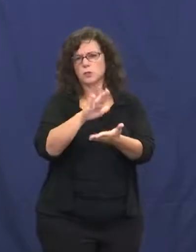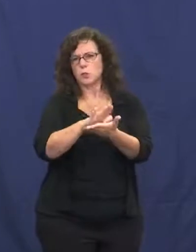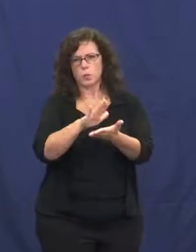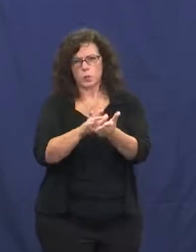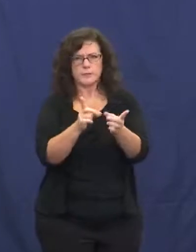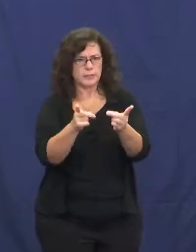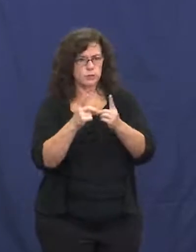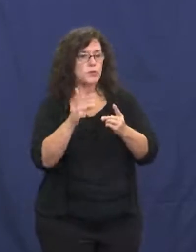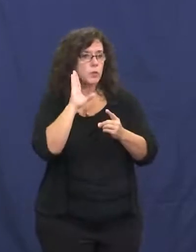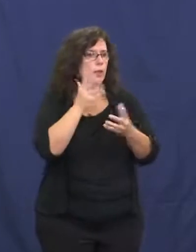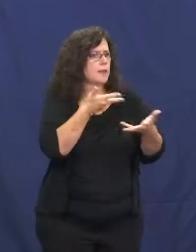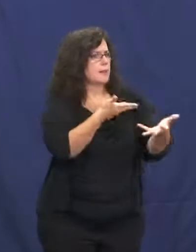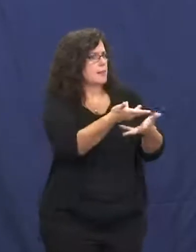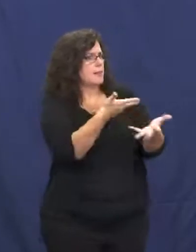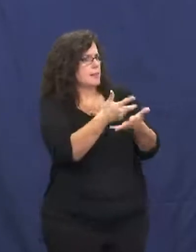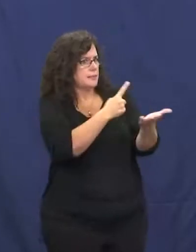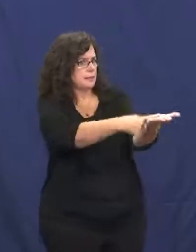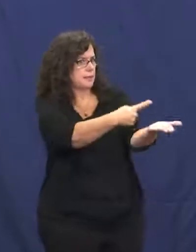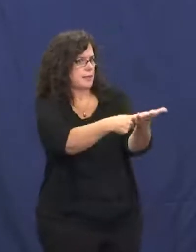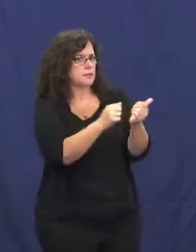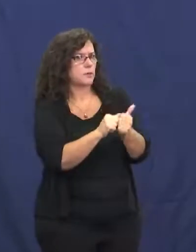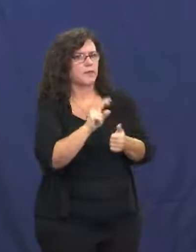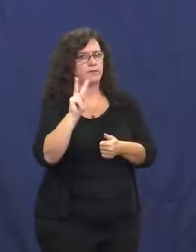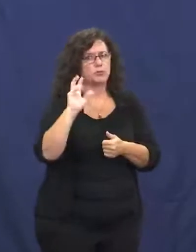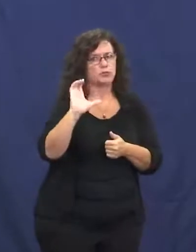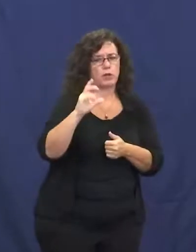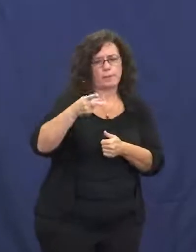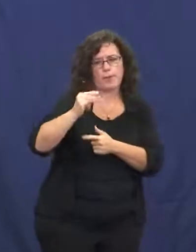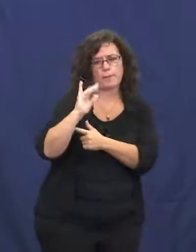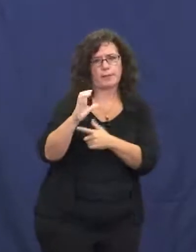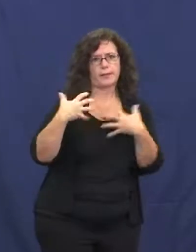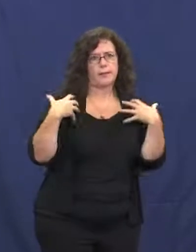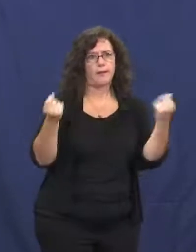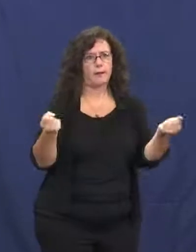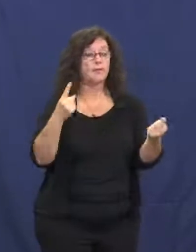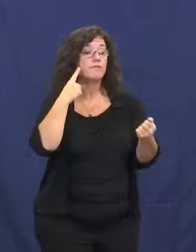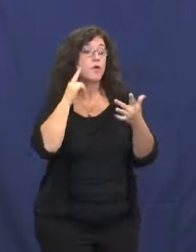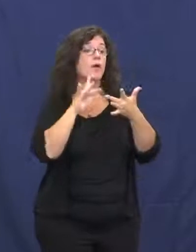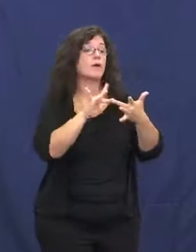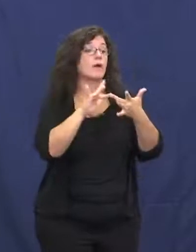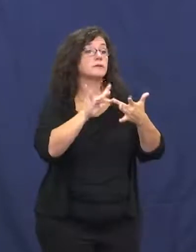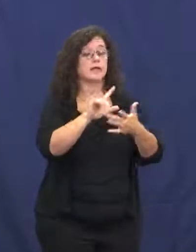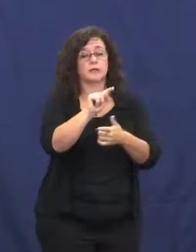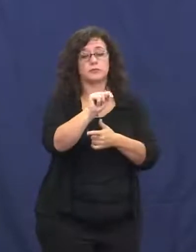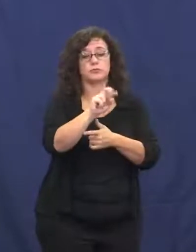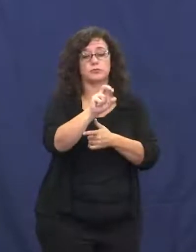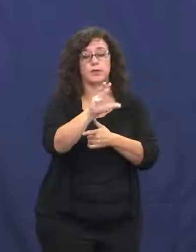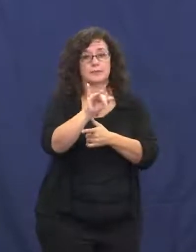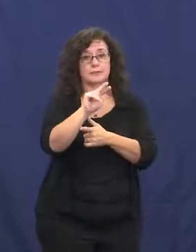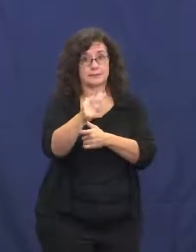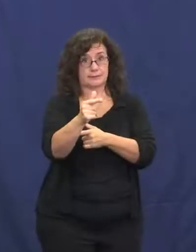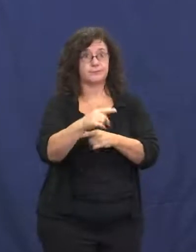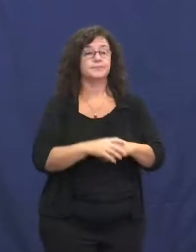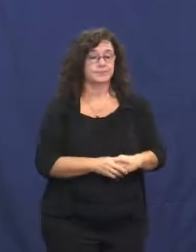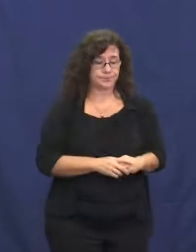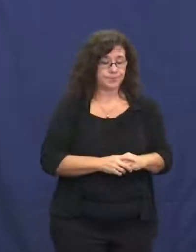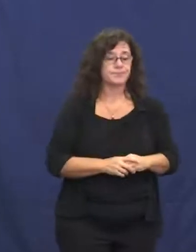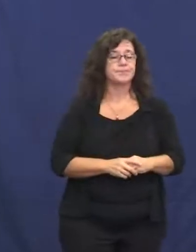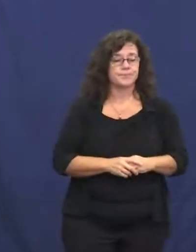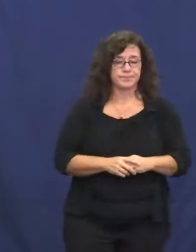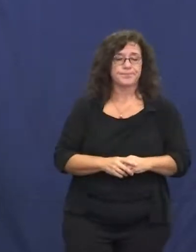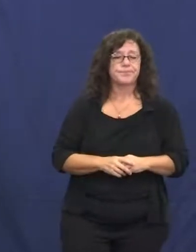Health on contact tracing. You also may have heard that some of our schools have been granted waivers. They're almost